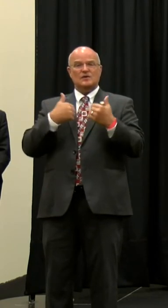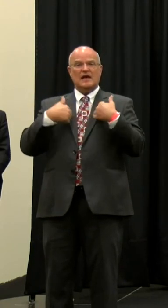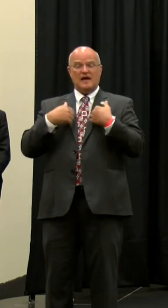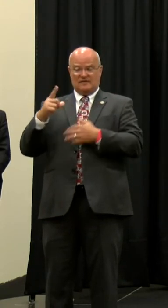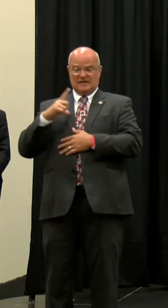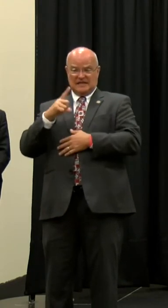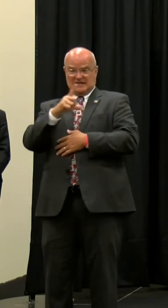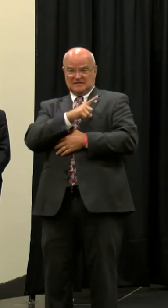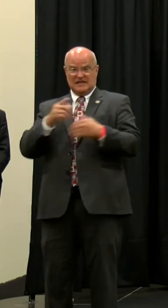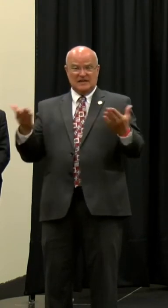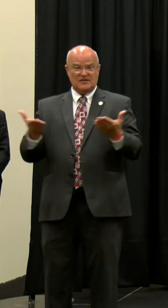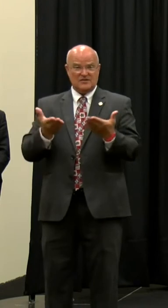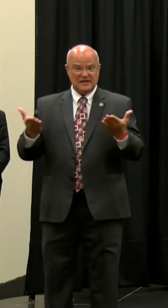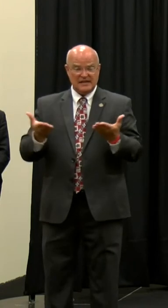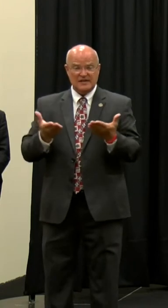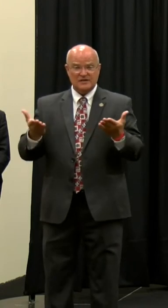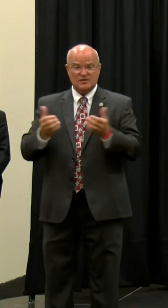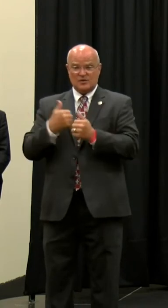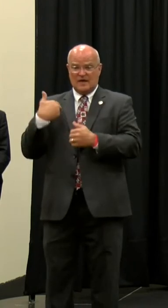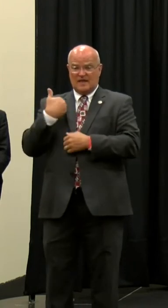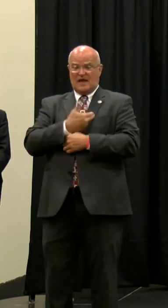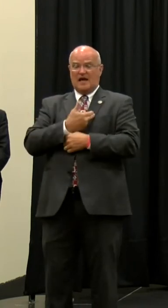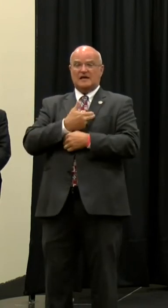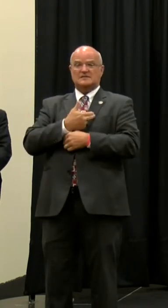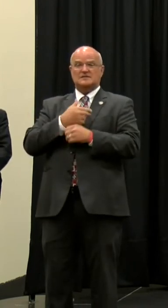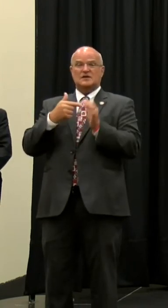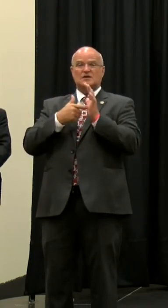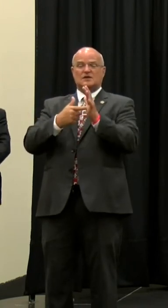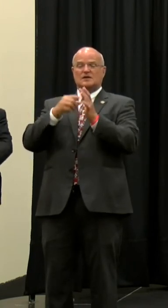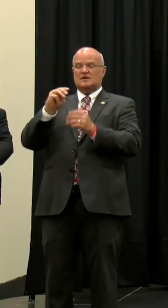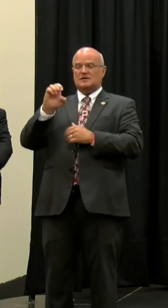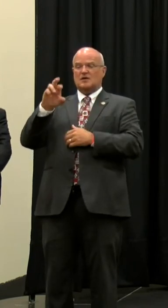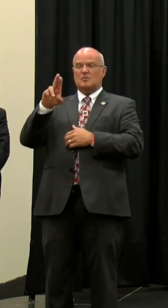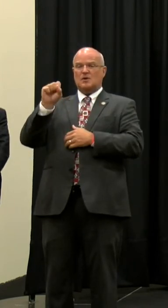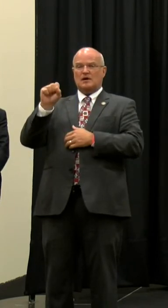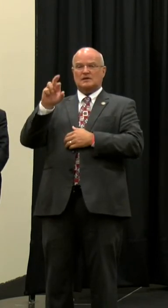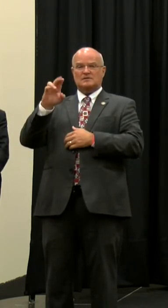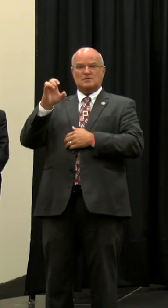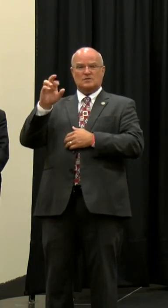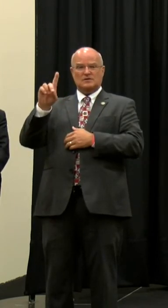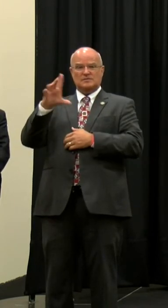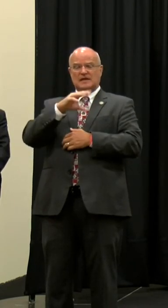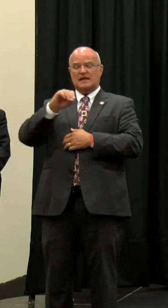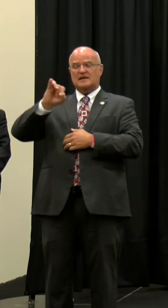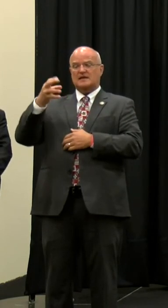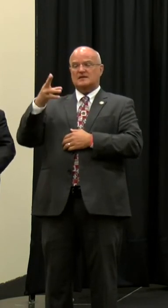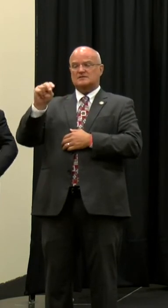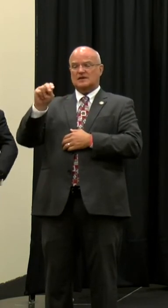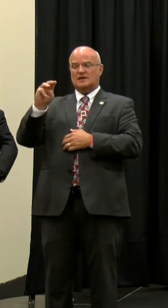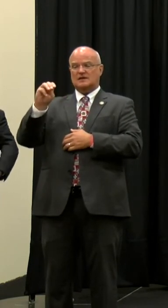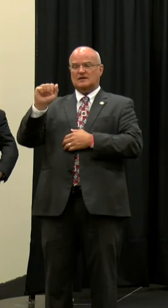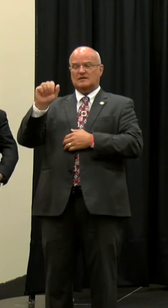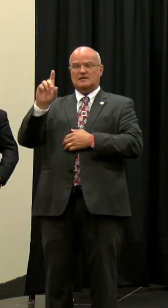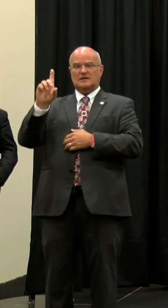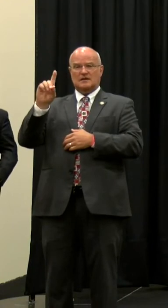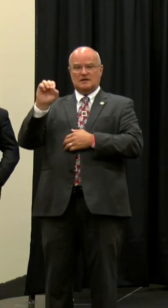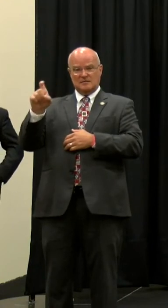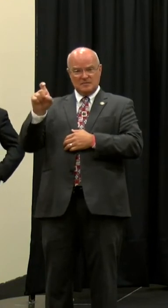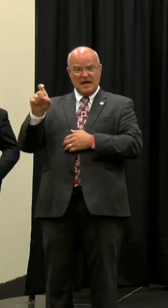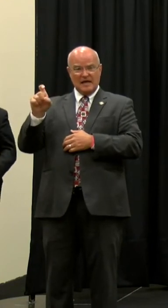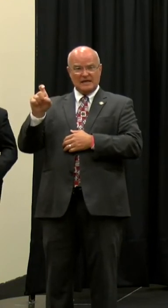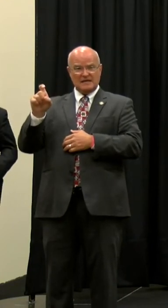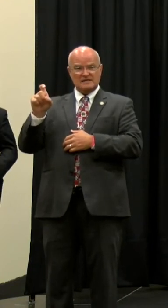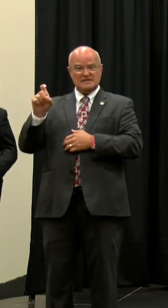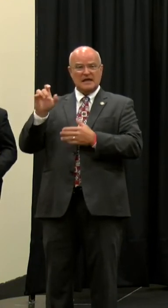our legislators that are here, Representative Marcus Richmond and Representative John Maddox, that have